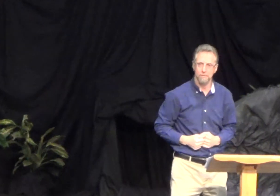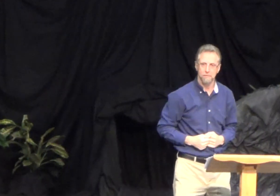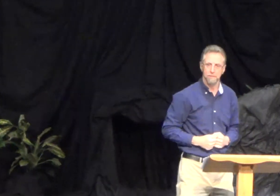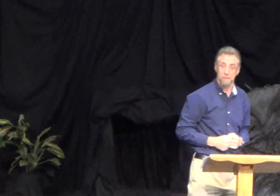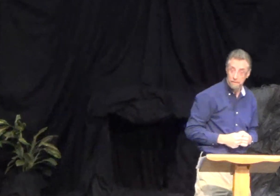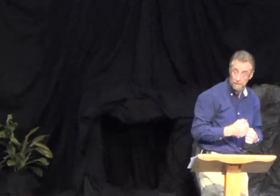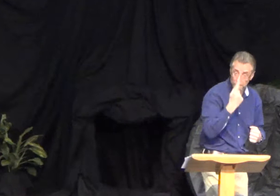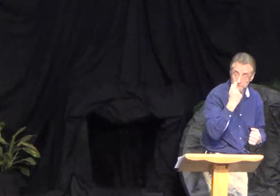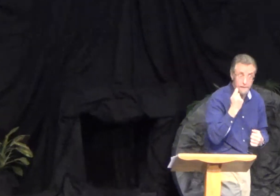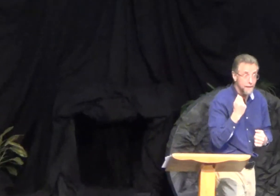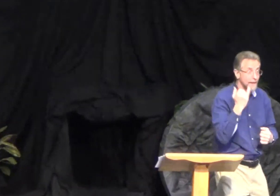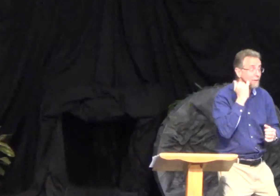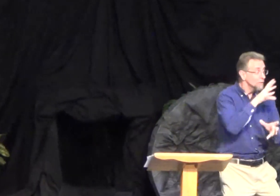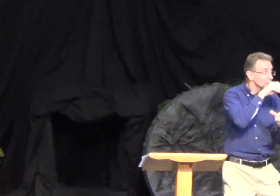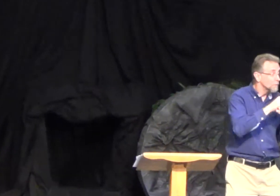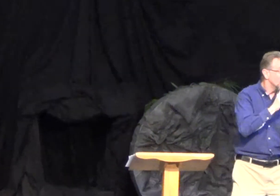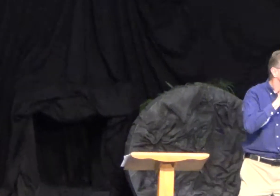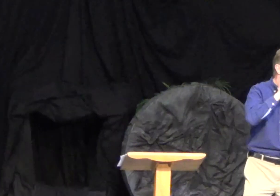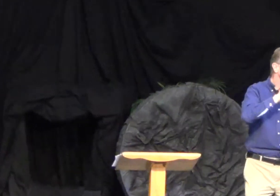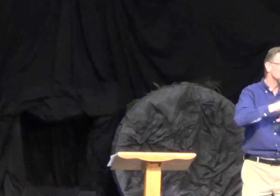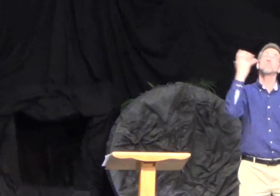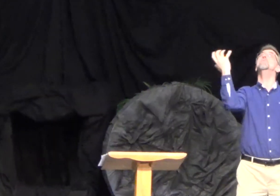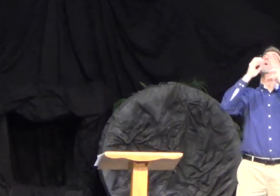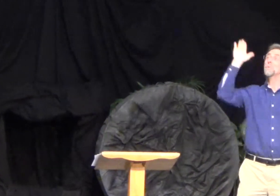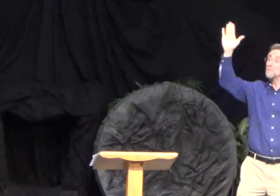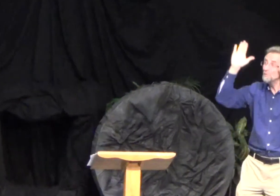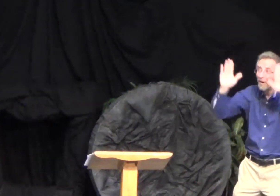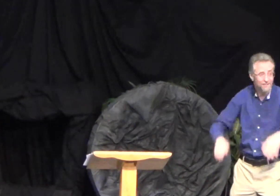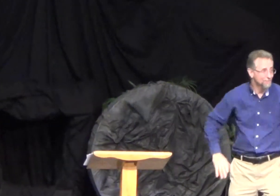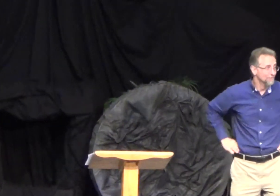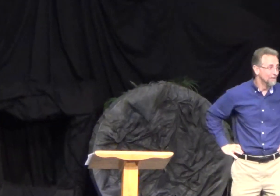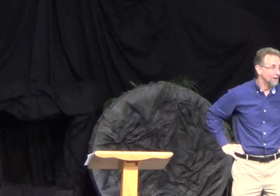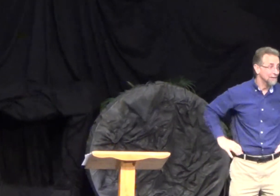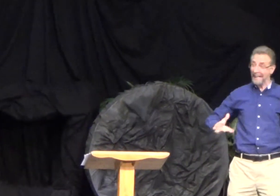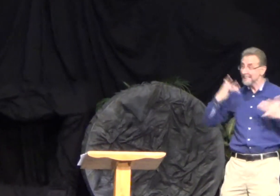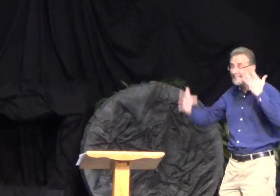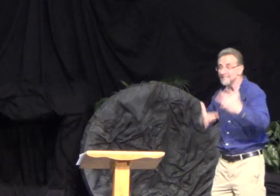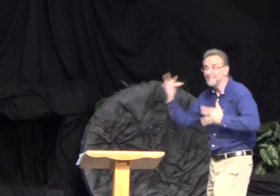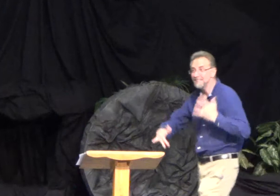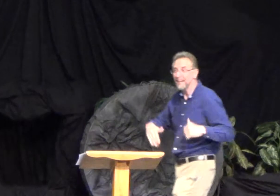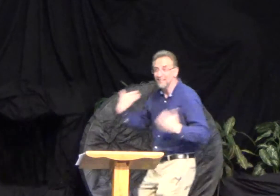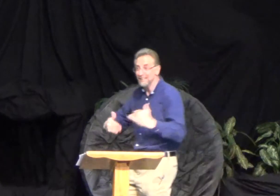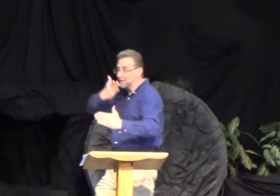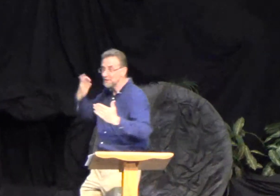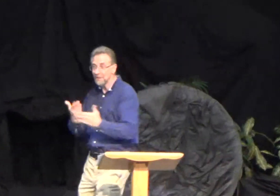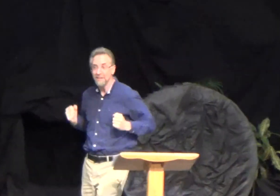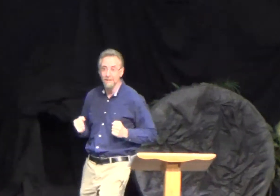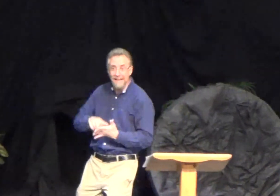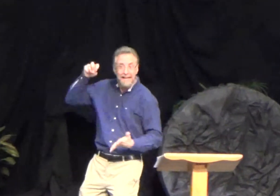But as being established as a deaf church is different. Being involved in a deaf church is wonderful. It's exciting. It's